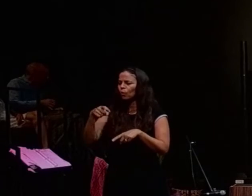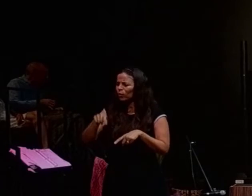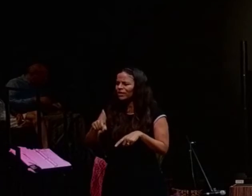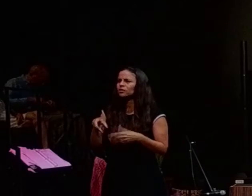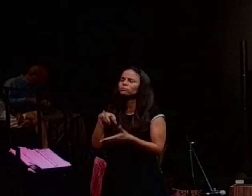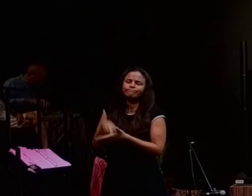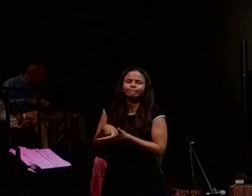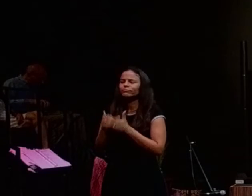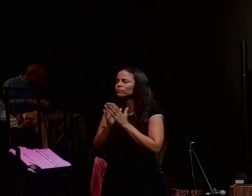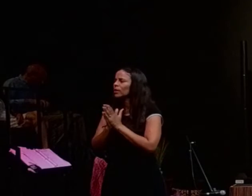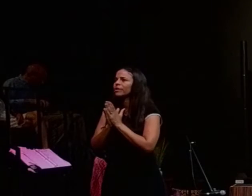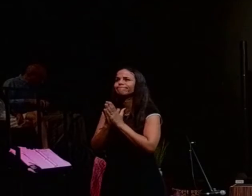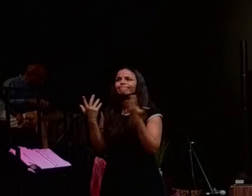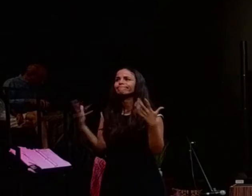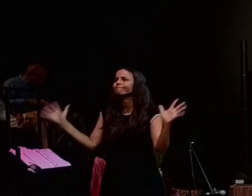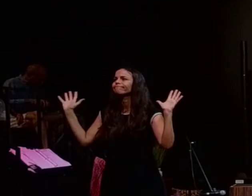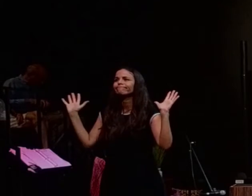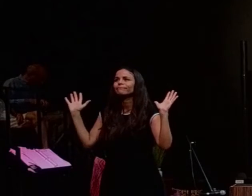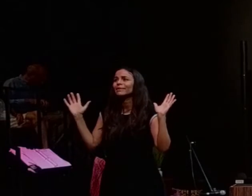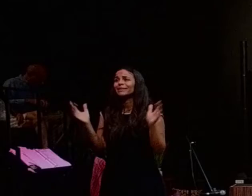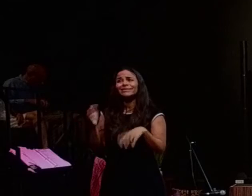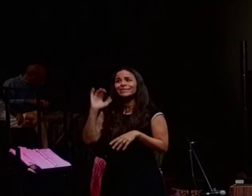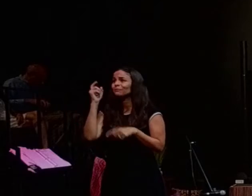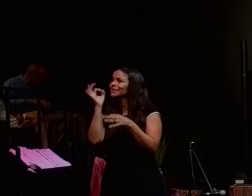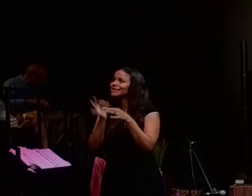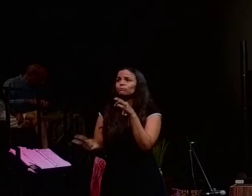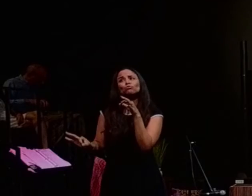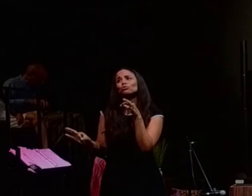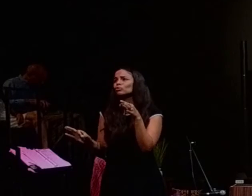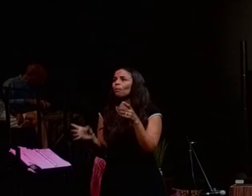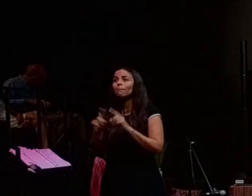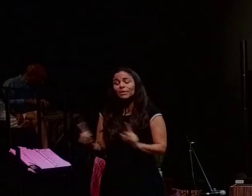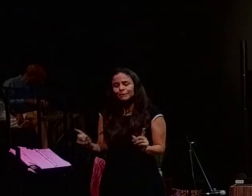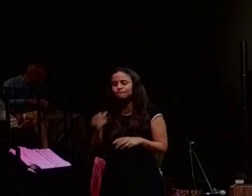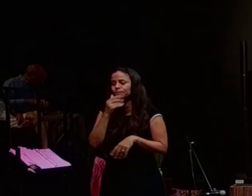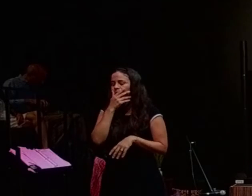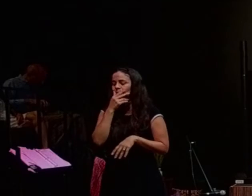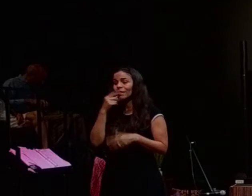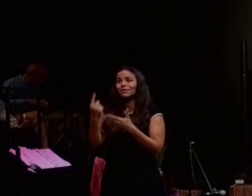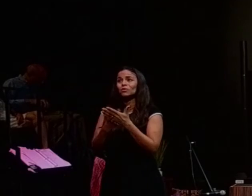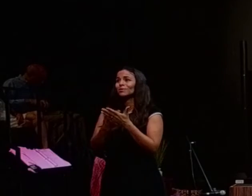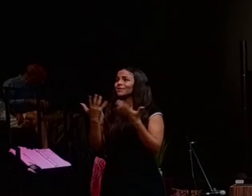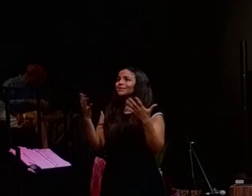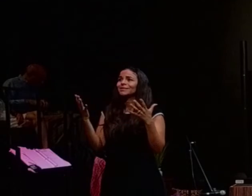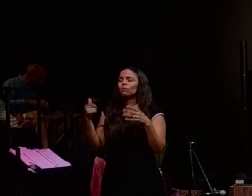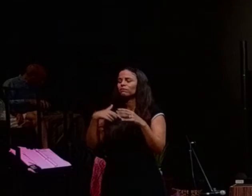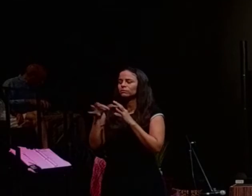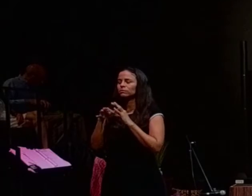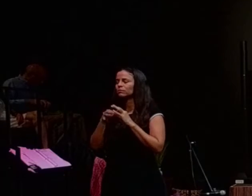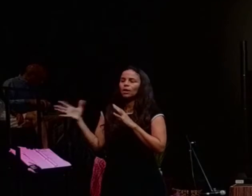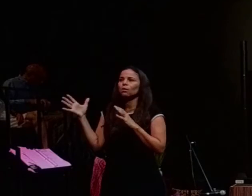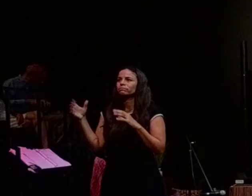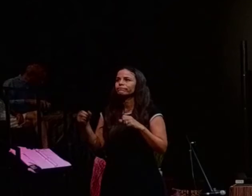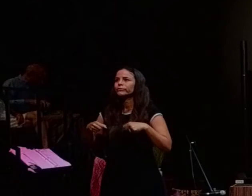need to get on our knees and pray. You know, and that sounds really simple, so it sounds really trivial, but sometimes we just need to let go. Sometimes we need